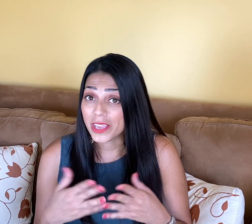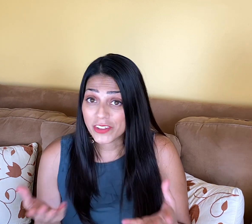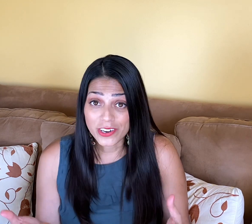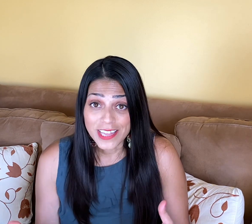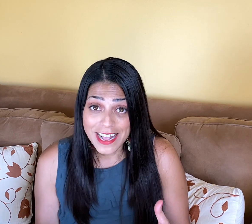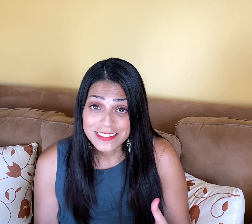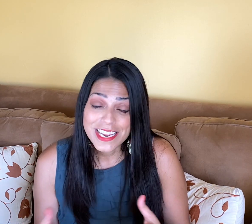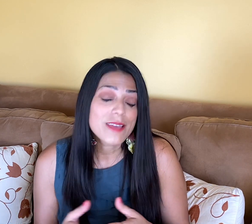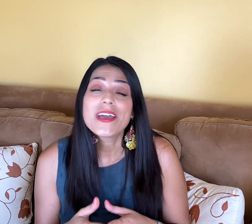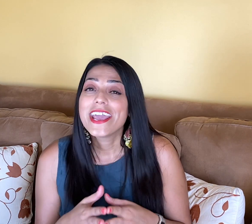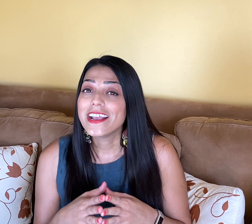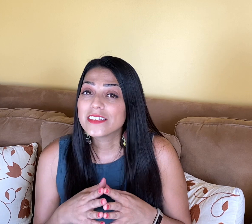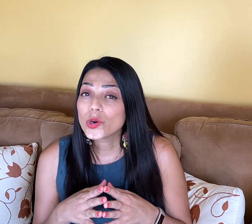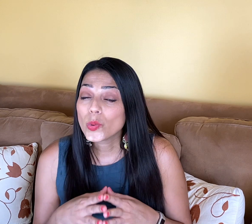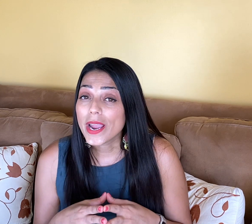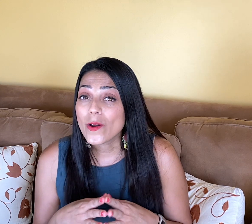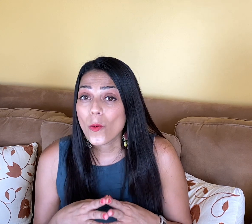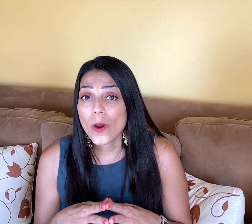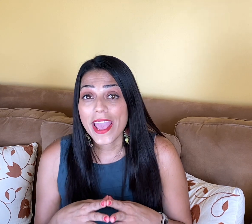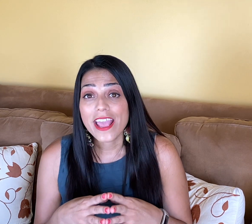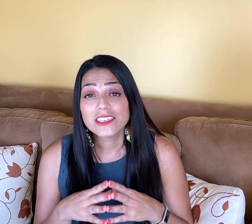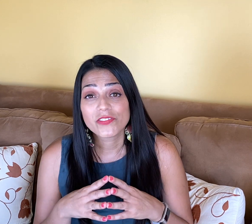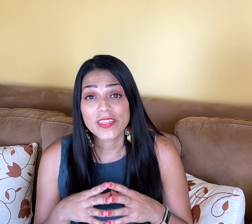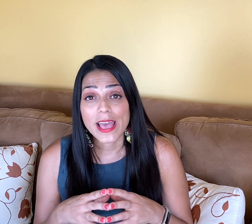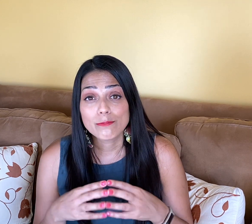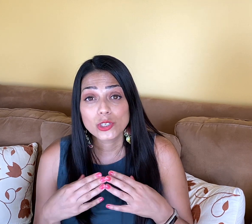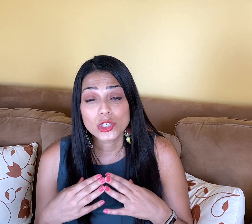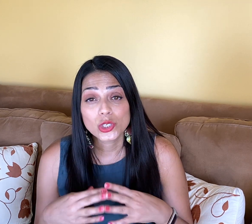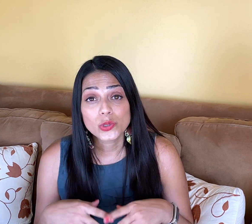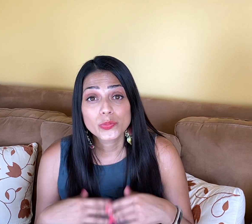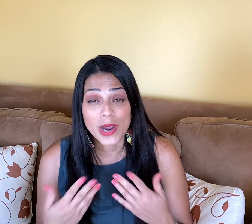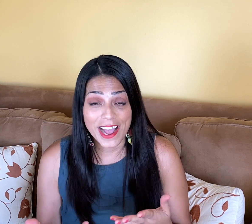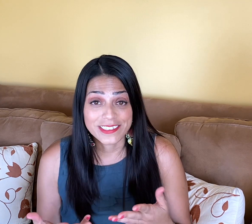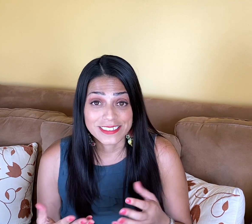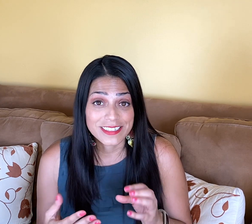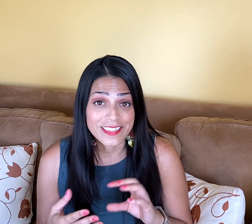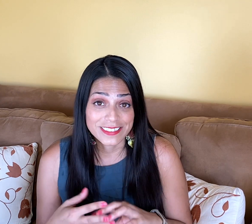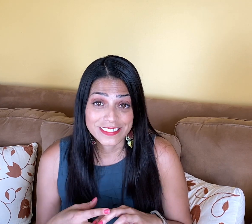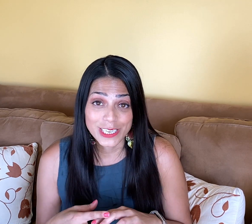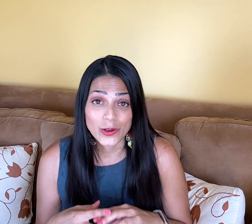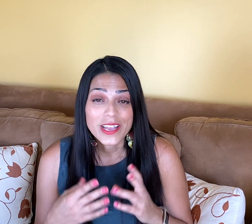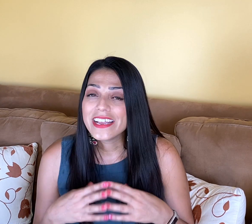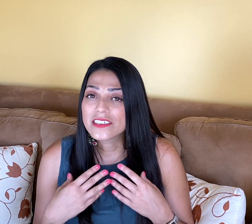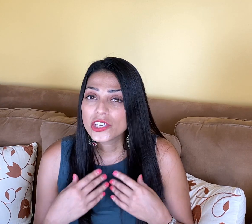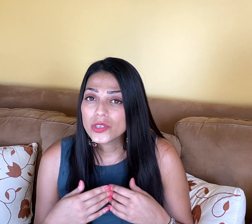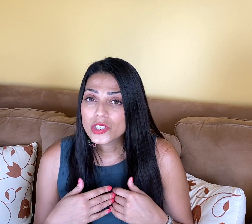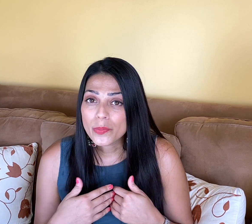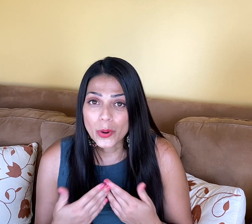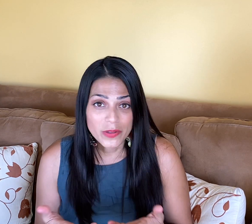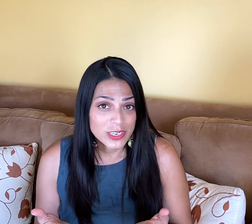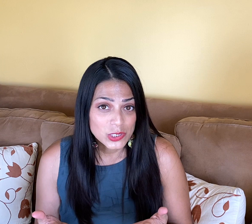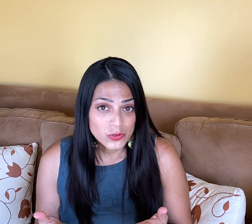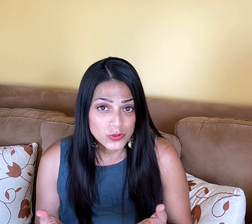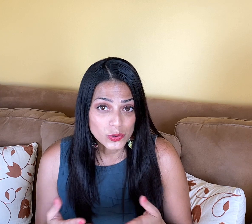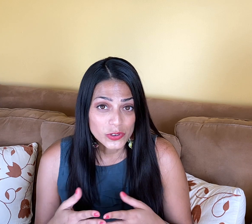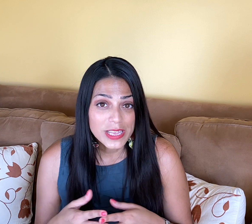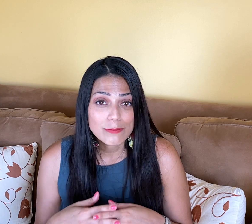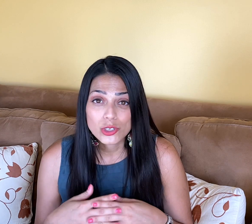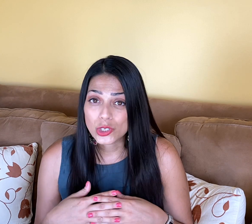their last name is a great way for them to practice this skill. It's a huge motivational tool for them to use